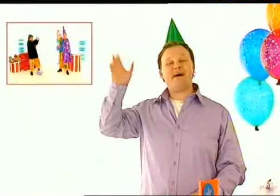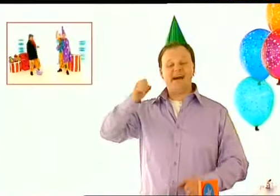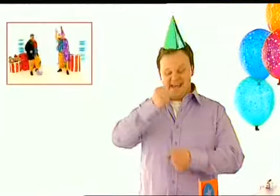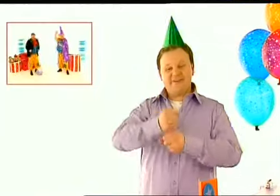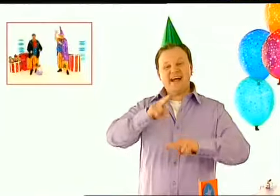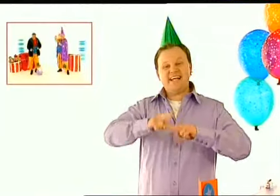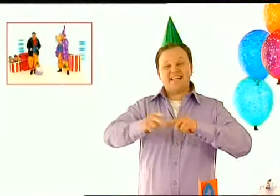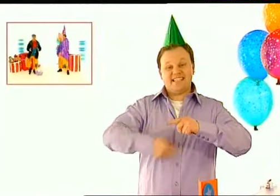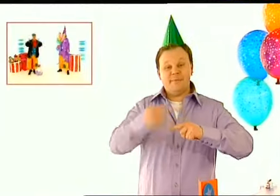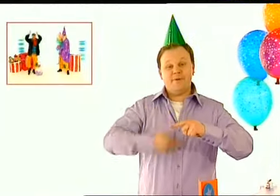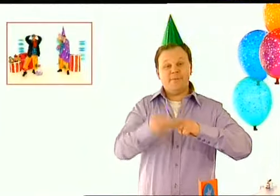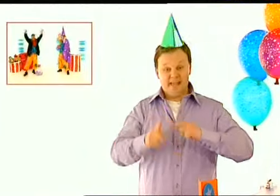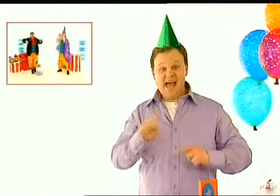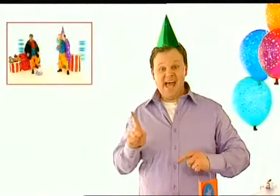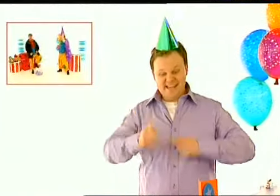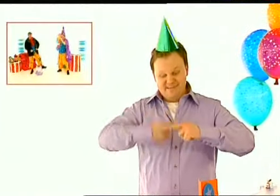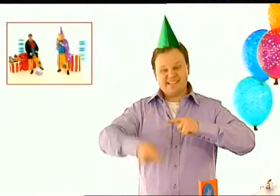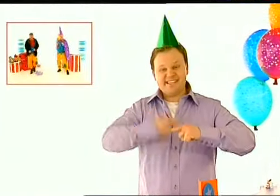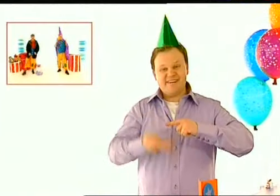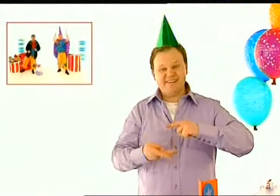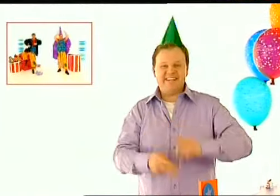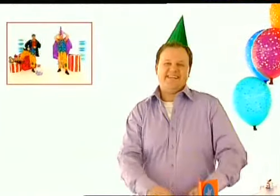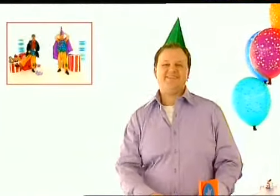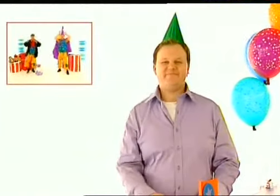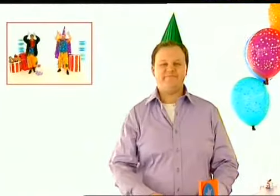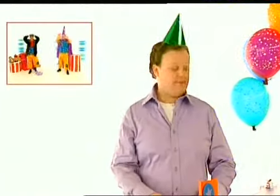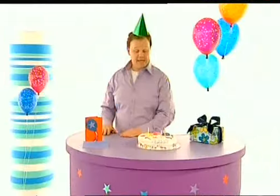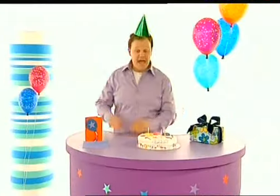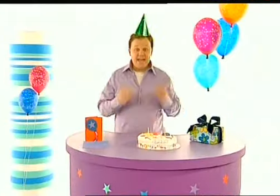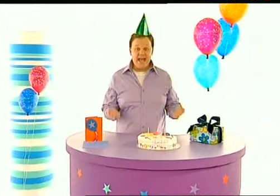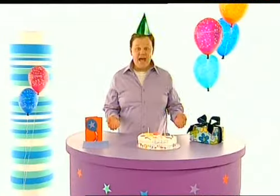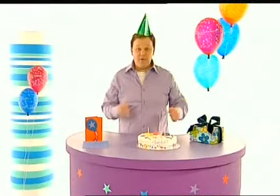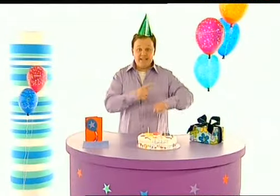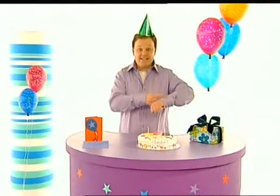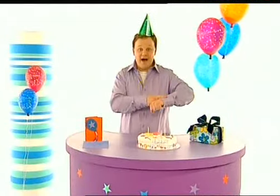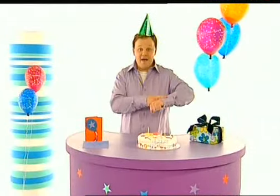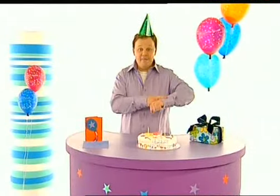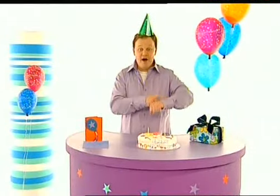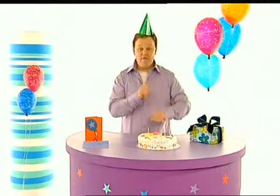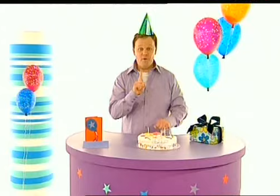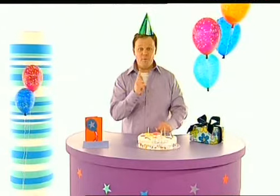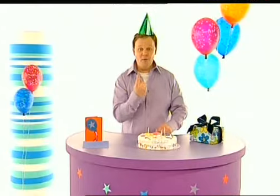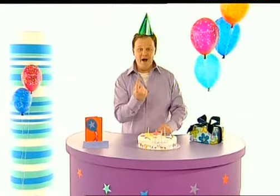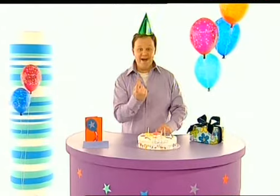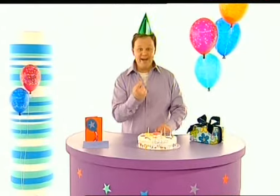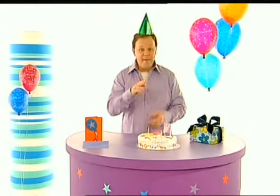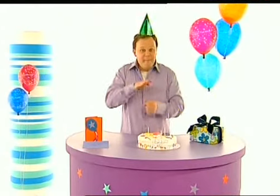Bye-bye, Grandad Tumble and Mr. Tumble. Now it's time for one